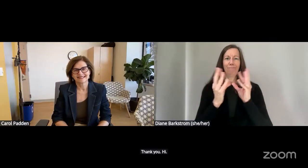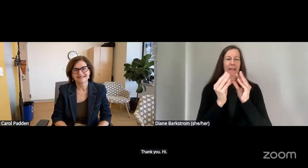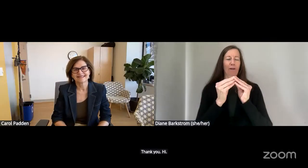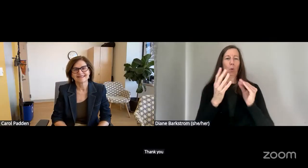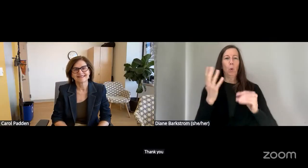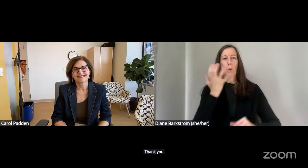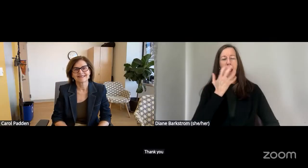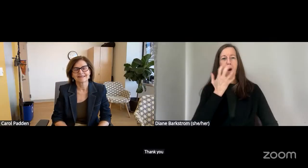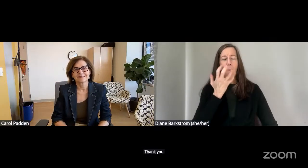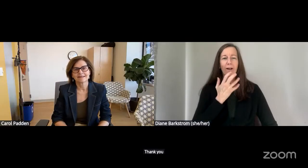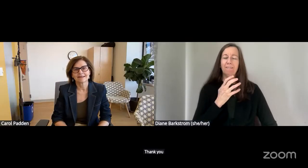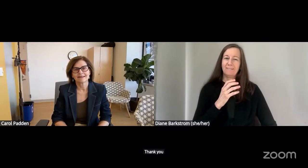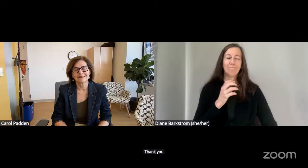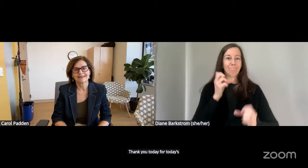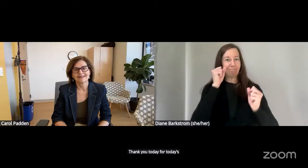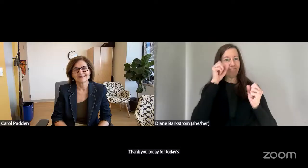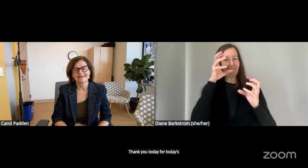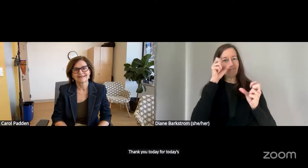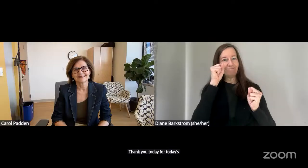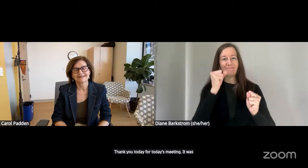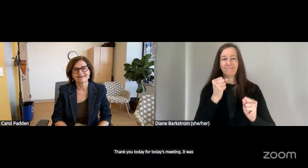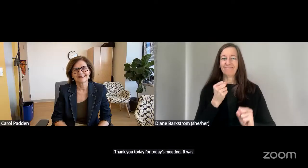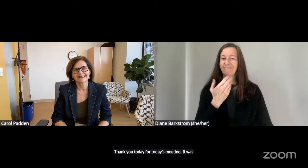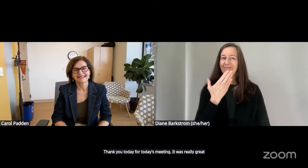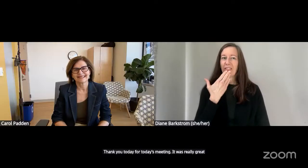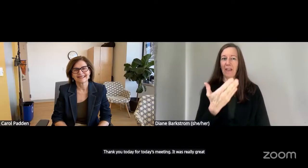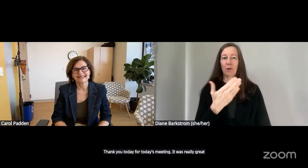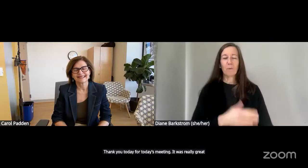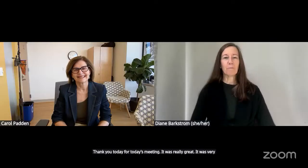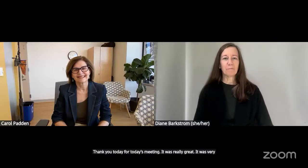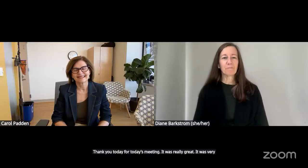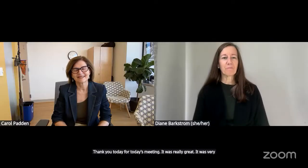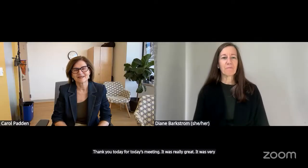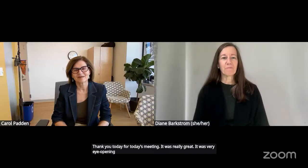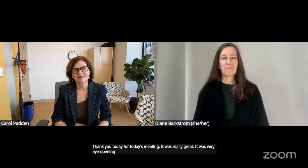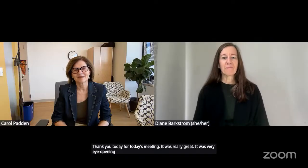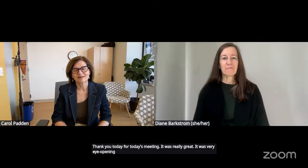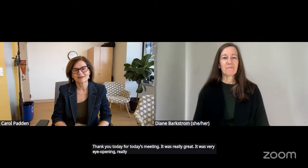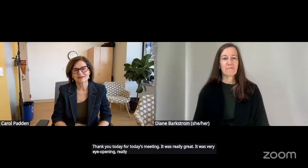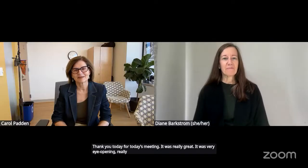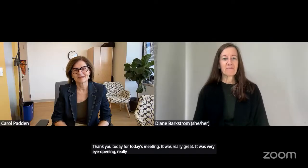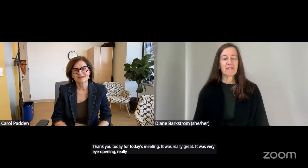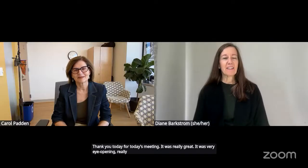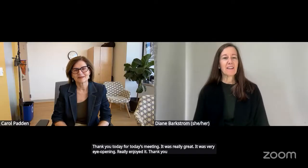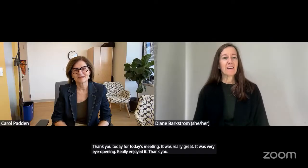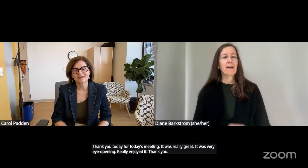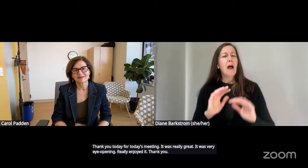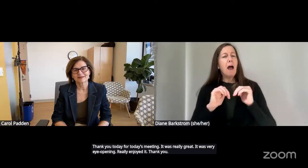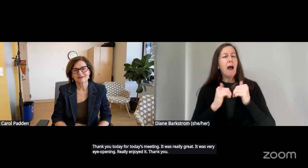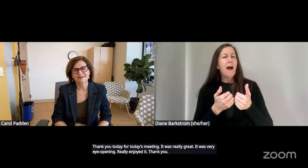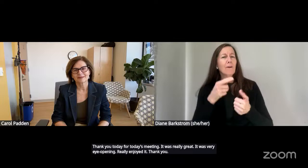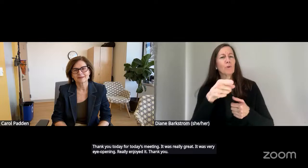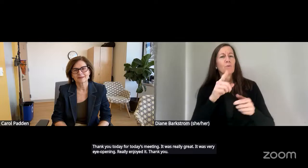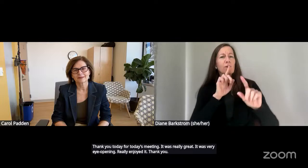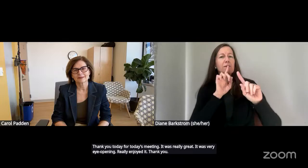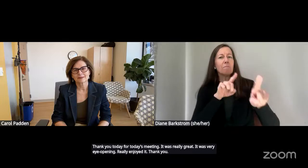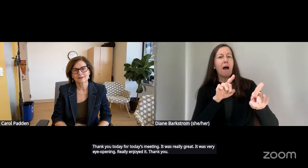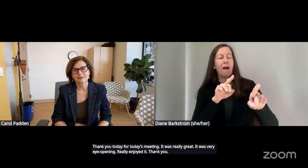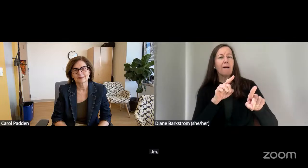you today for today's meeting. It was really great. It was very eye-opening. Really enjoyed it. Thank you. How do